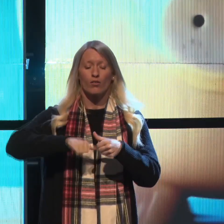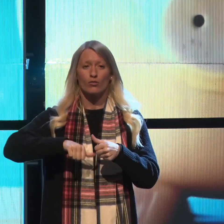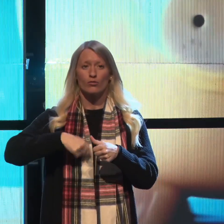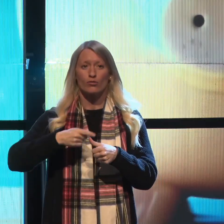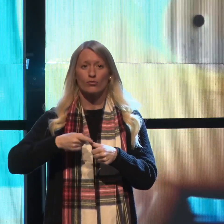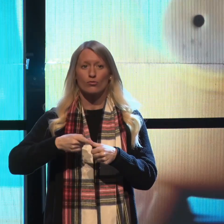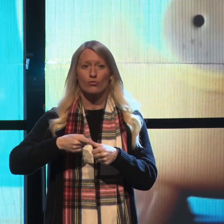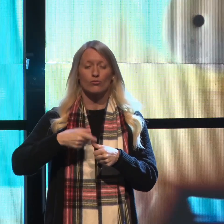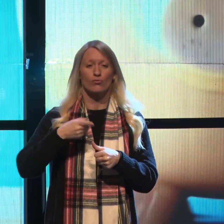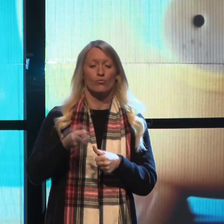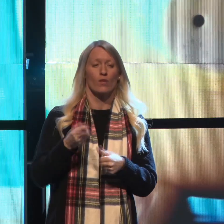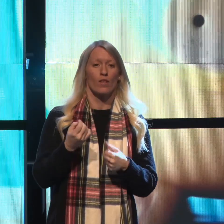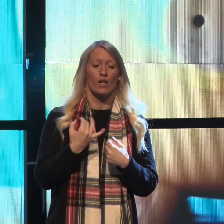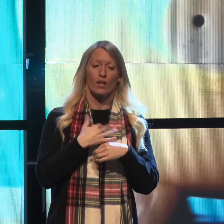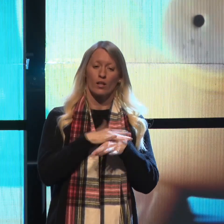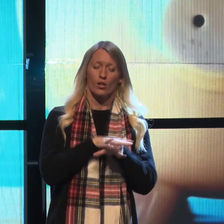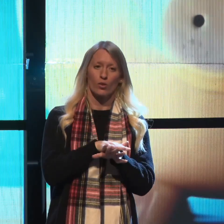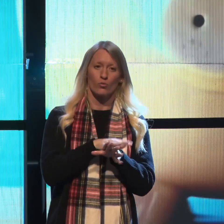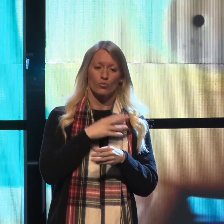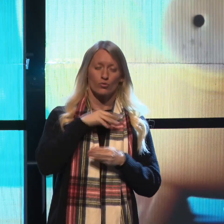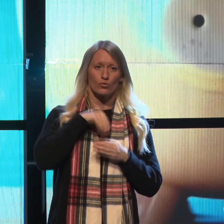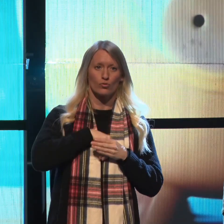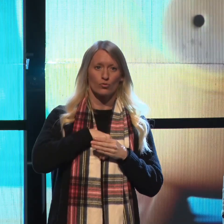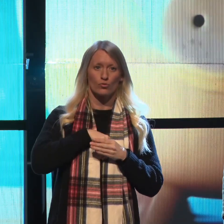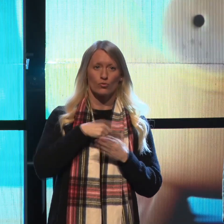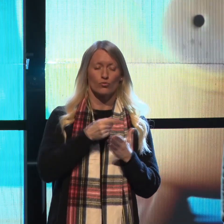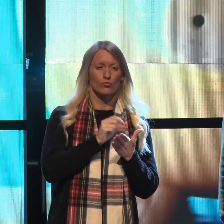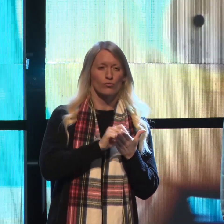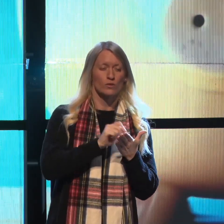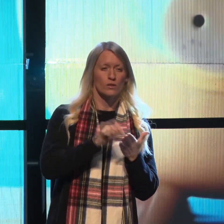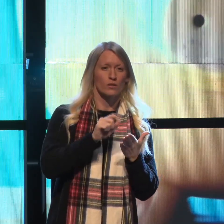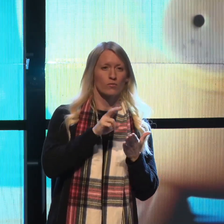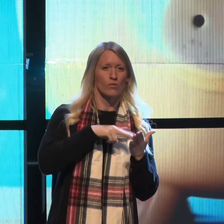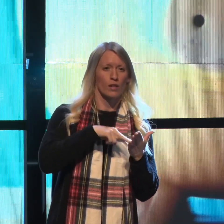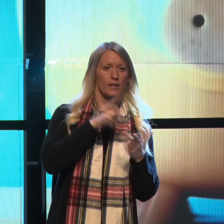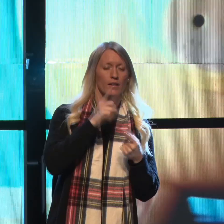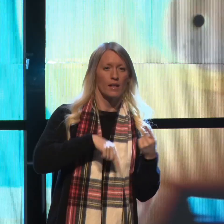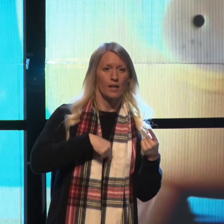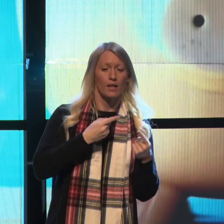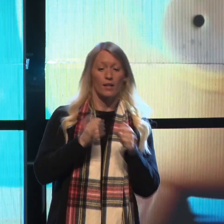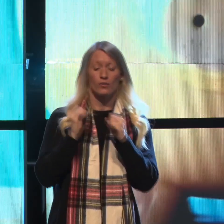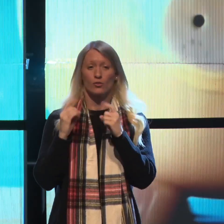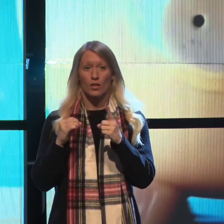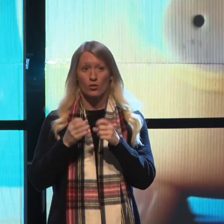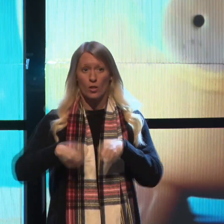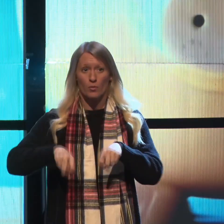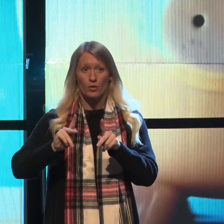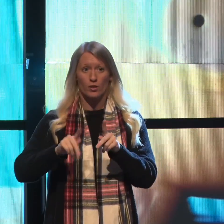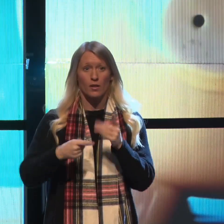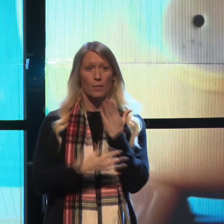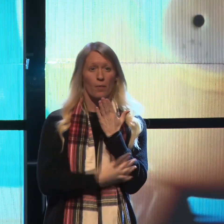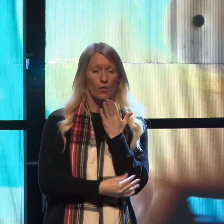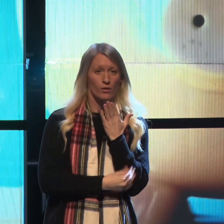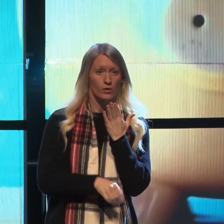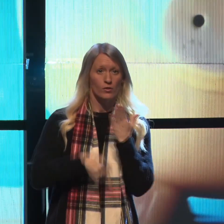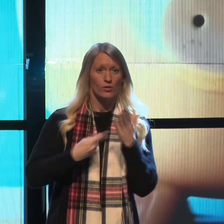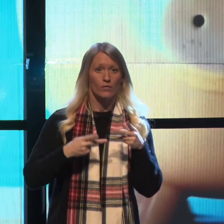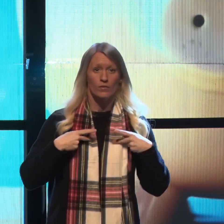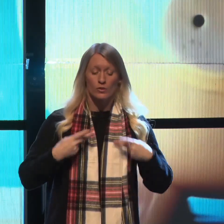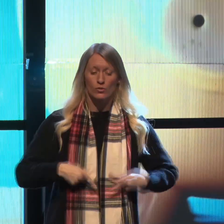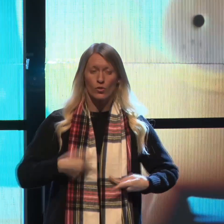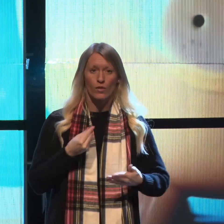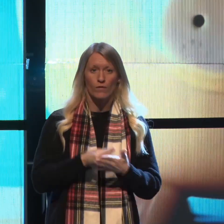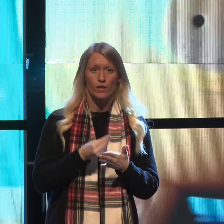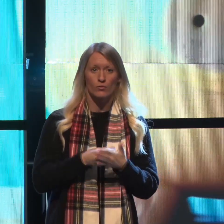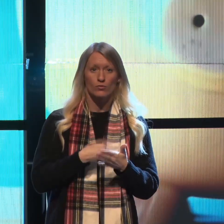inclusion. We're going to replace illiteracy with education and opportunity. We're going to replace poverty with physical and financial flourishing. We're going to replace